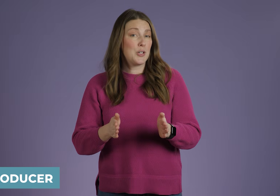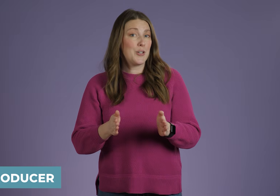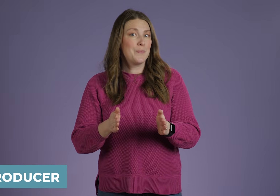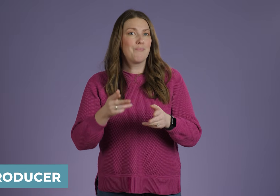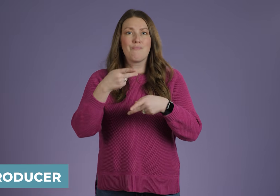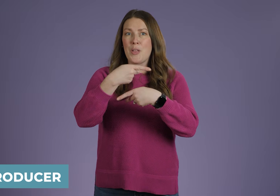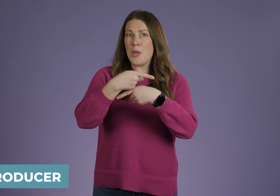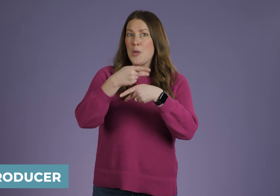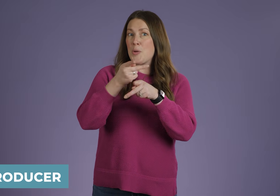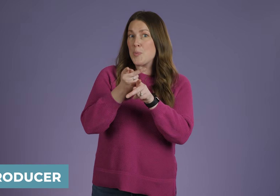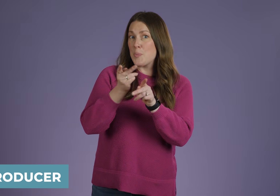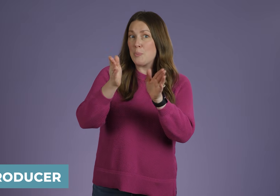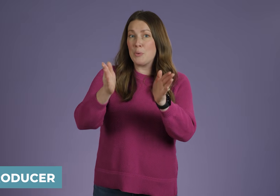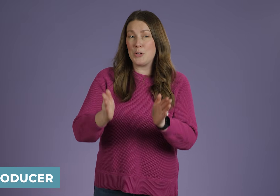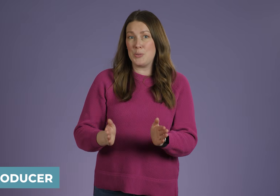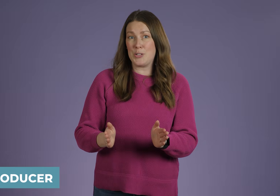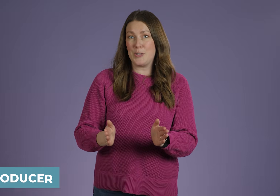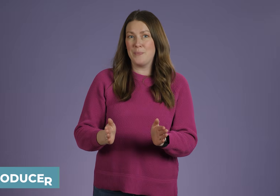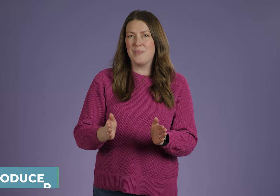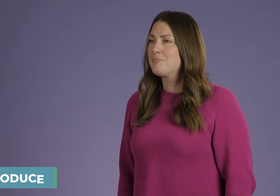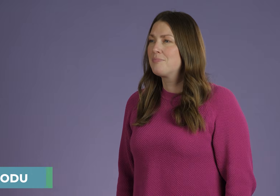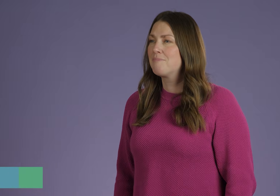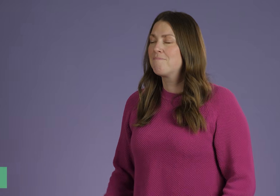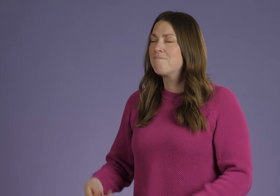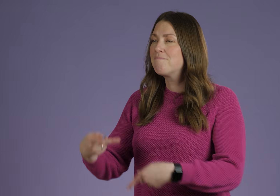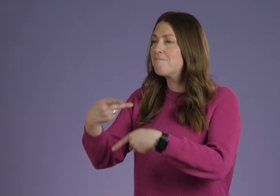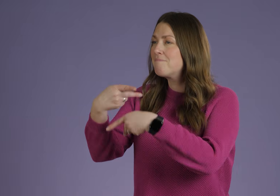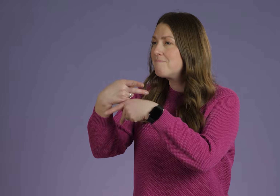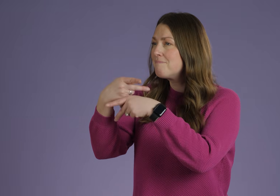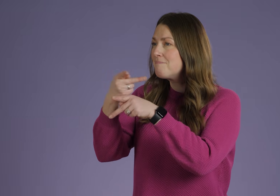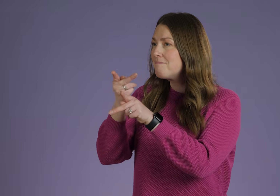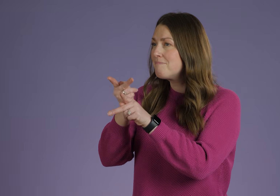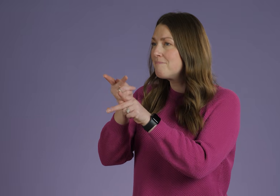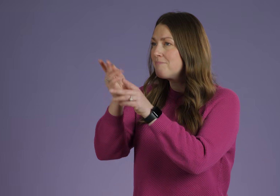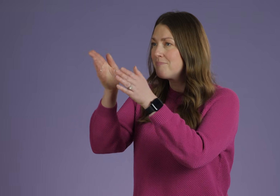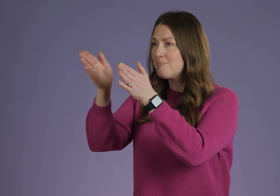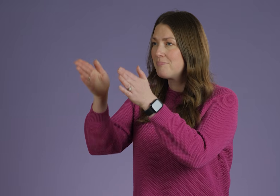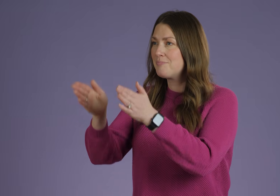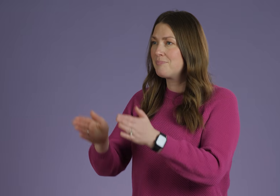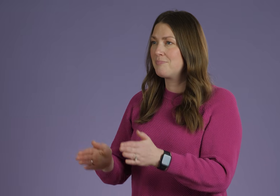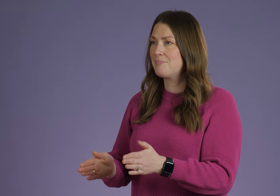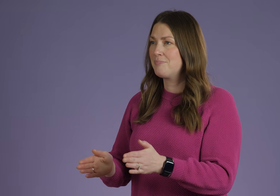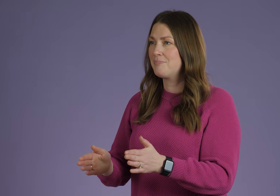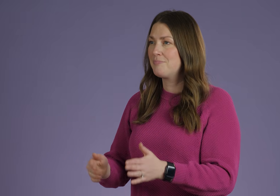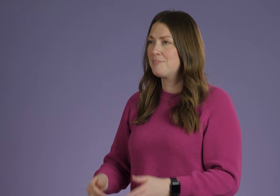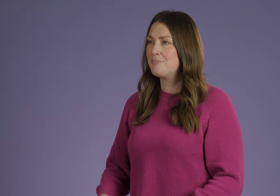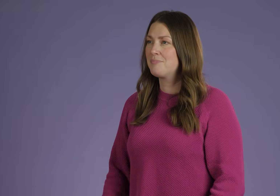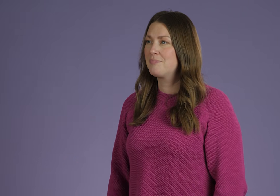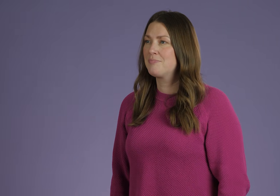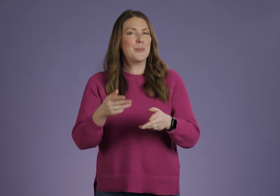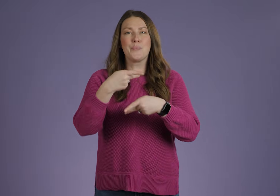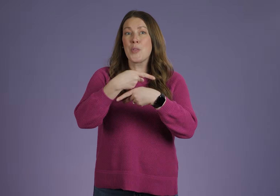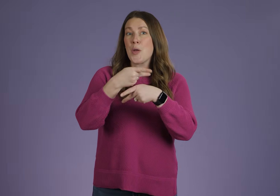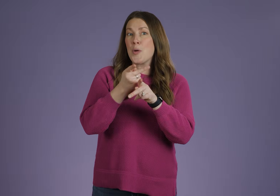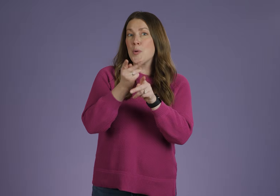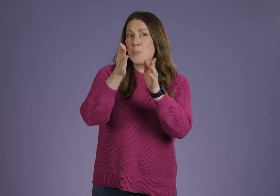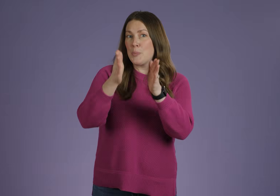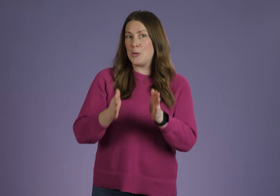Producer, producer. It's like the sign make, but with P's and the agent marker.